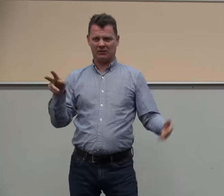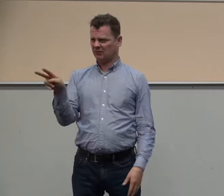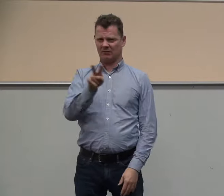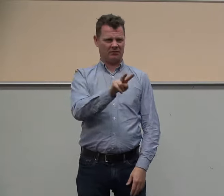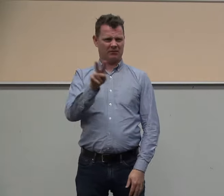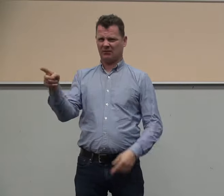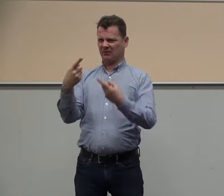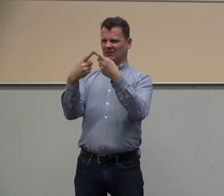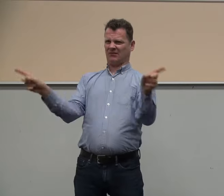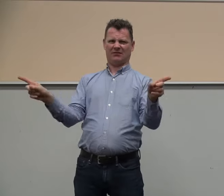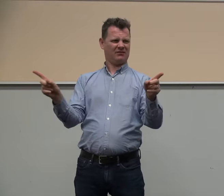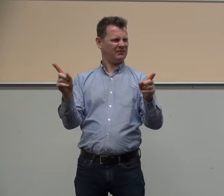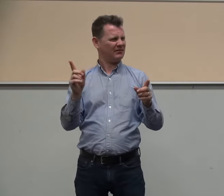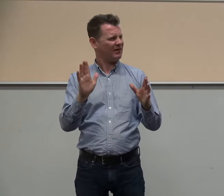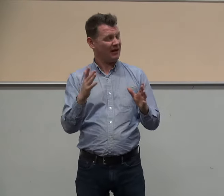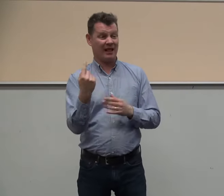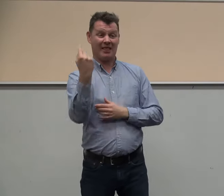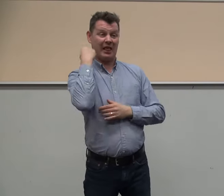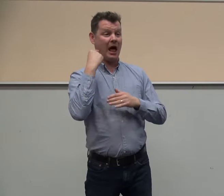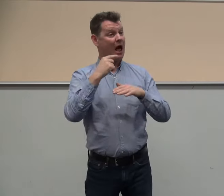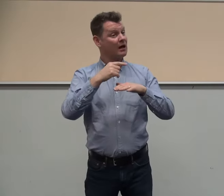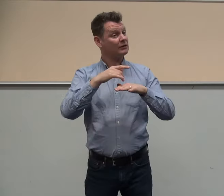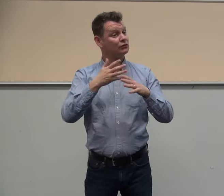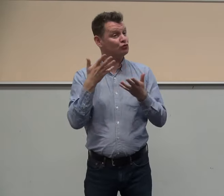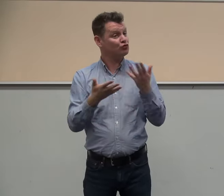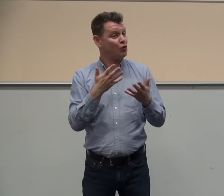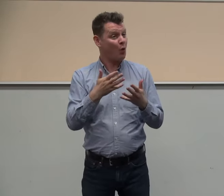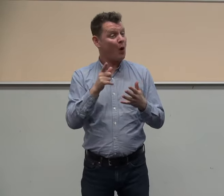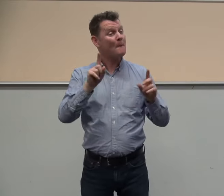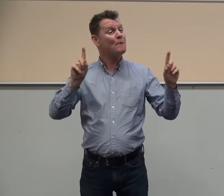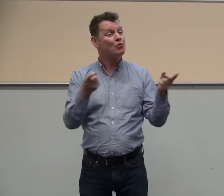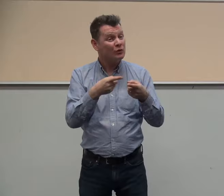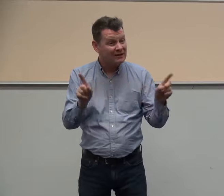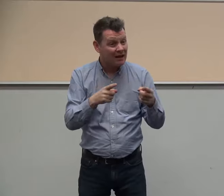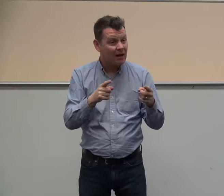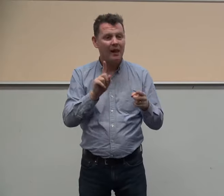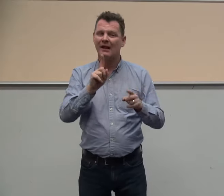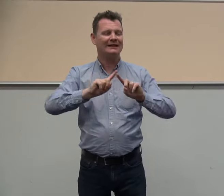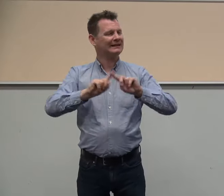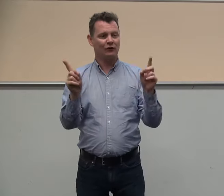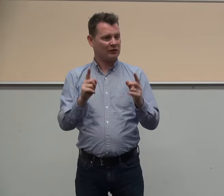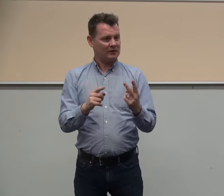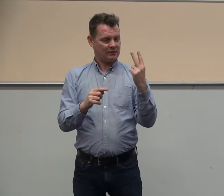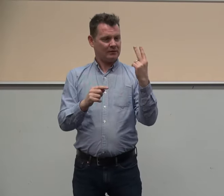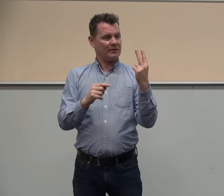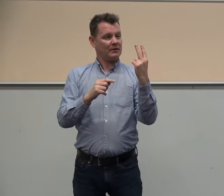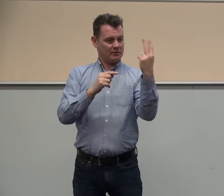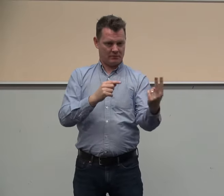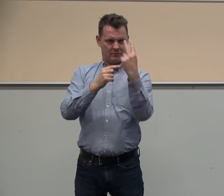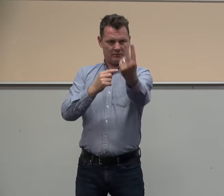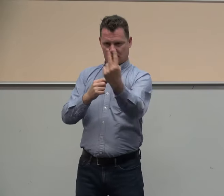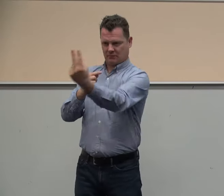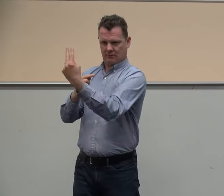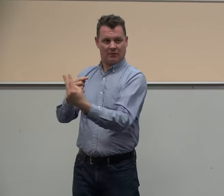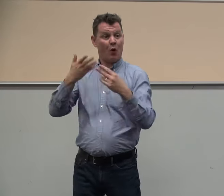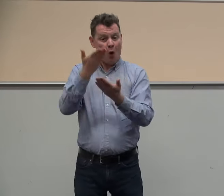show I did was a musical in which every character was played by two people, one singing and one signing,